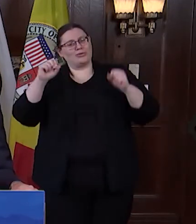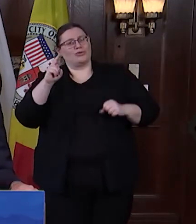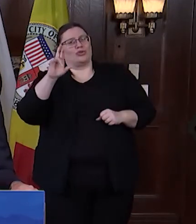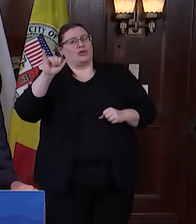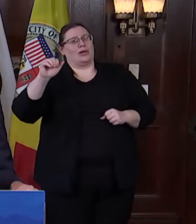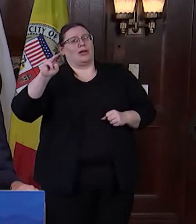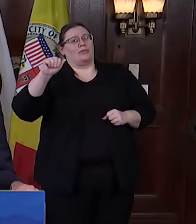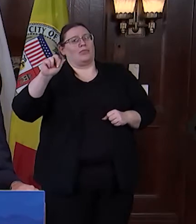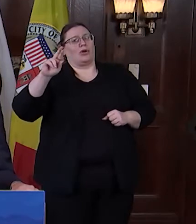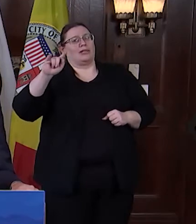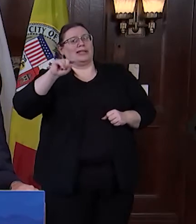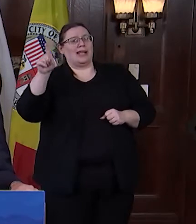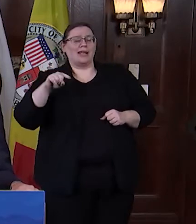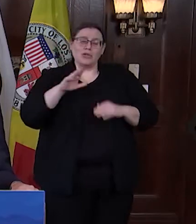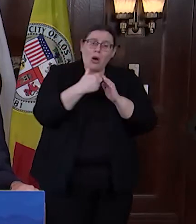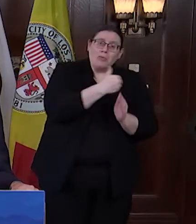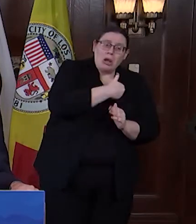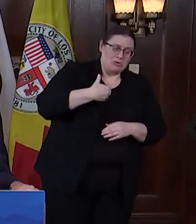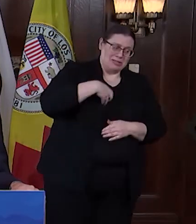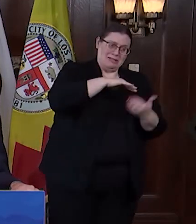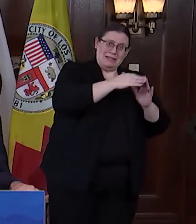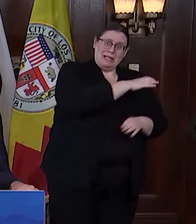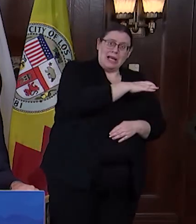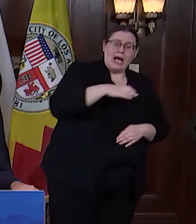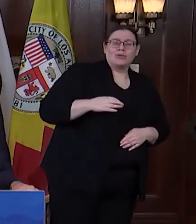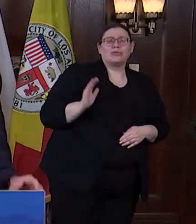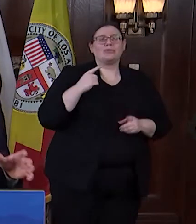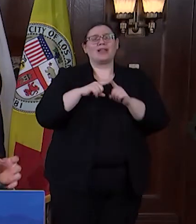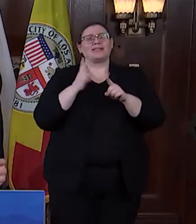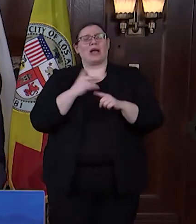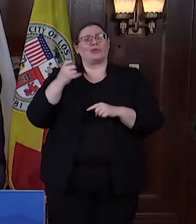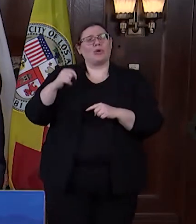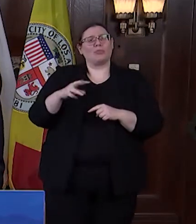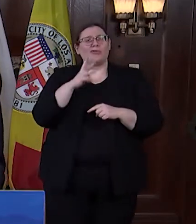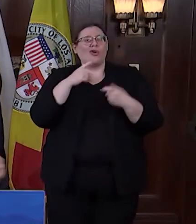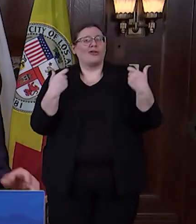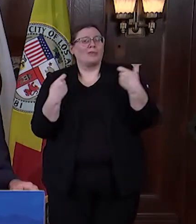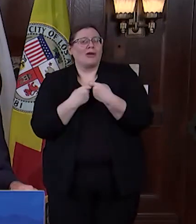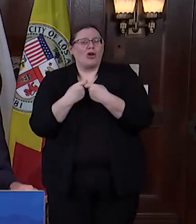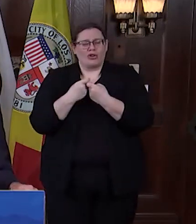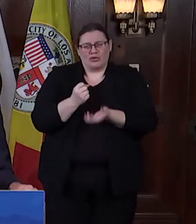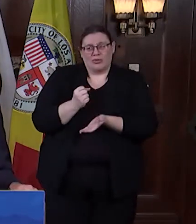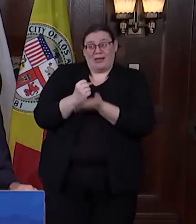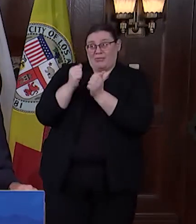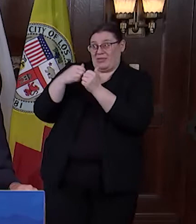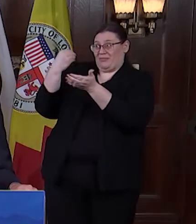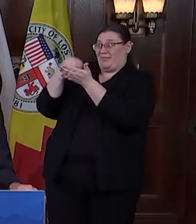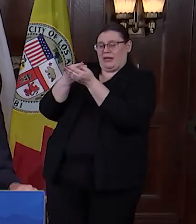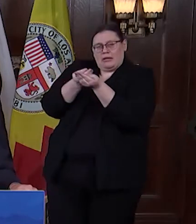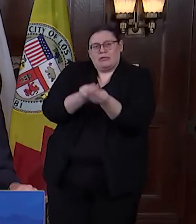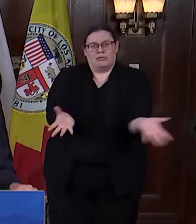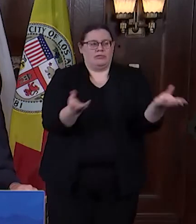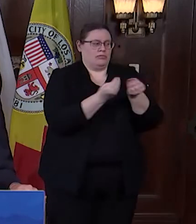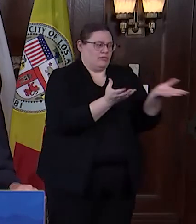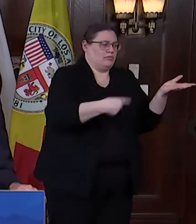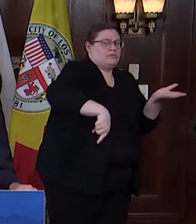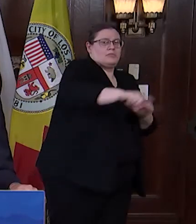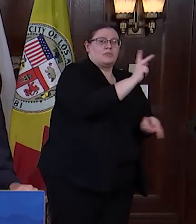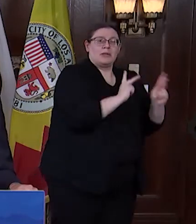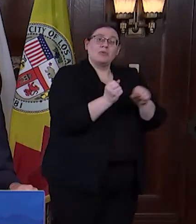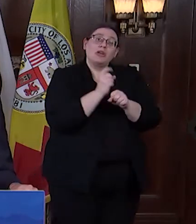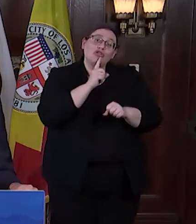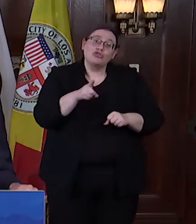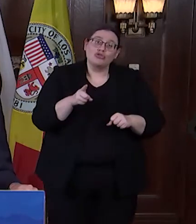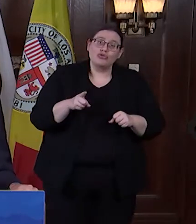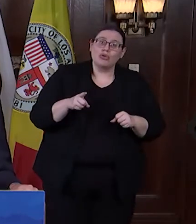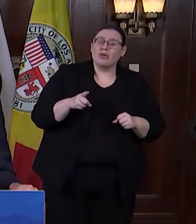to each member of the City Council, and our Department of Water and Power that will help with the distribution of these funds, to make sure that you know you